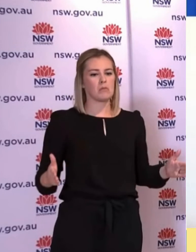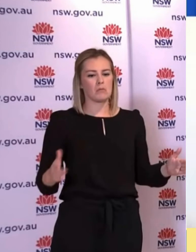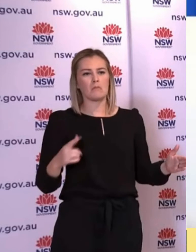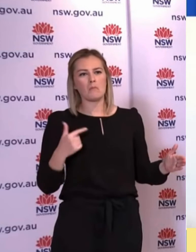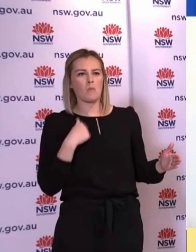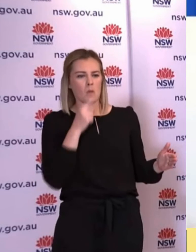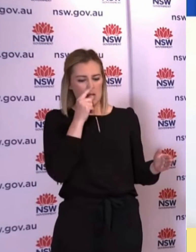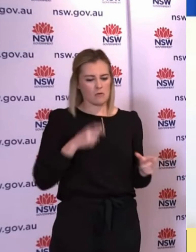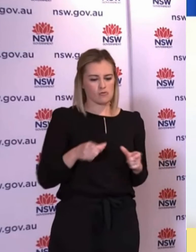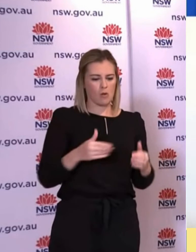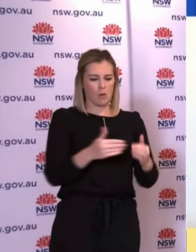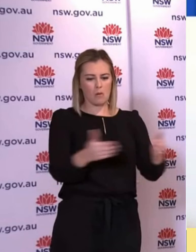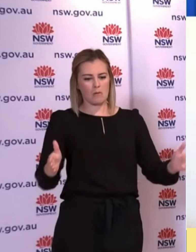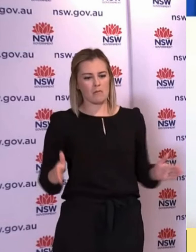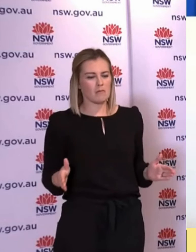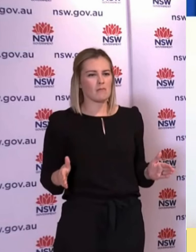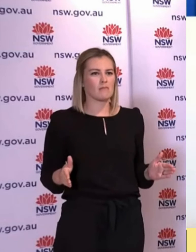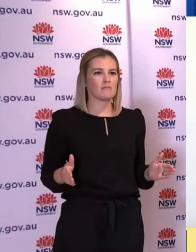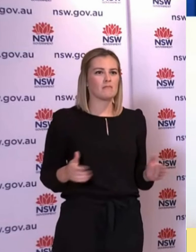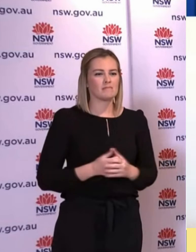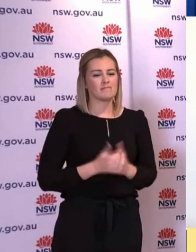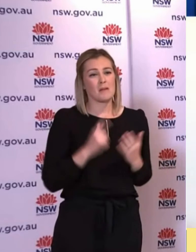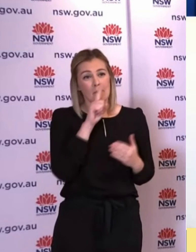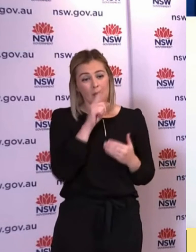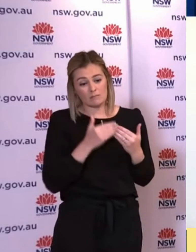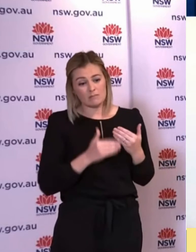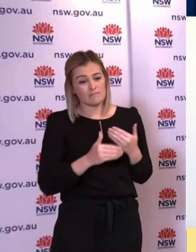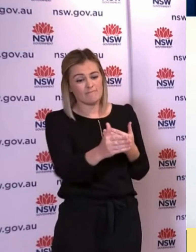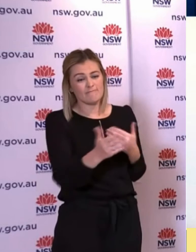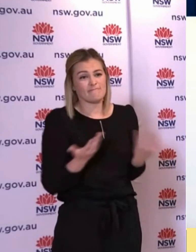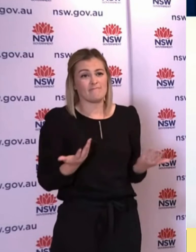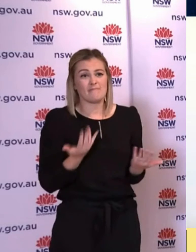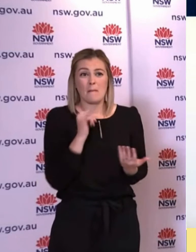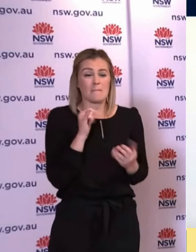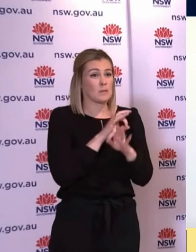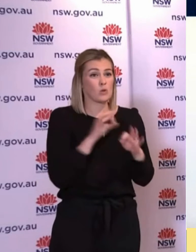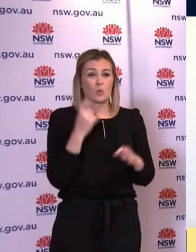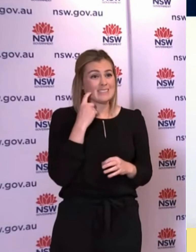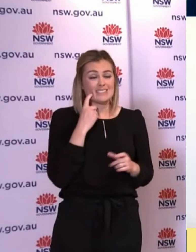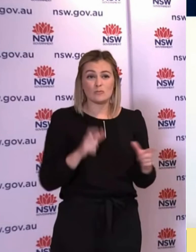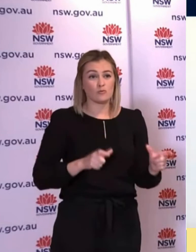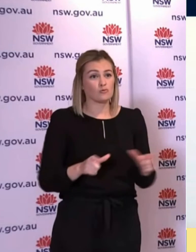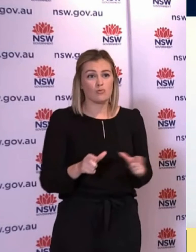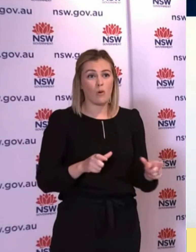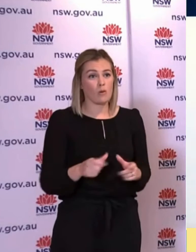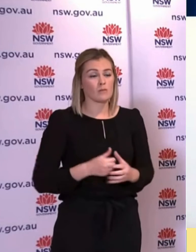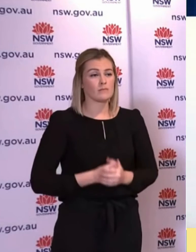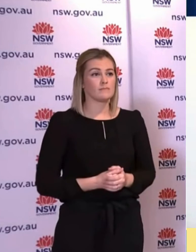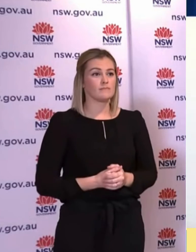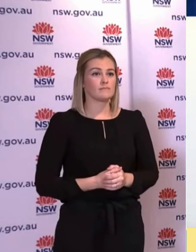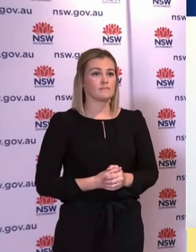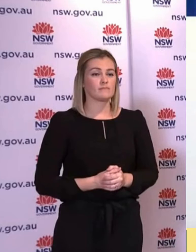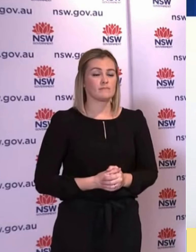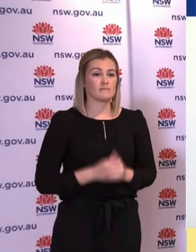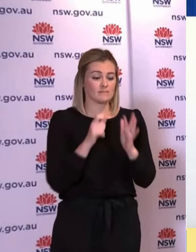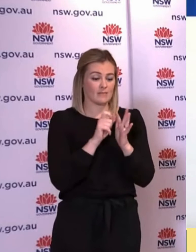probably going to be the long-term possibility. I think that Delta has shown